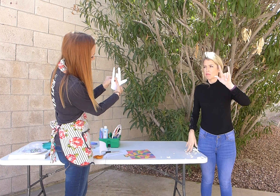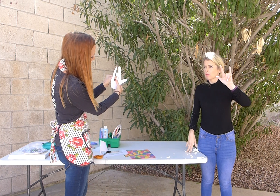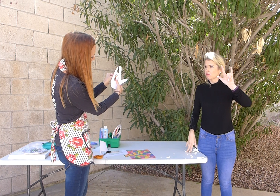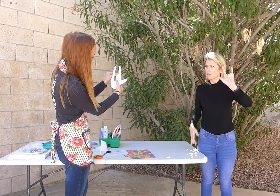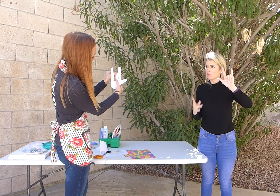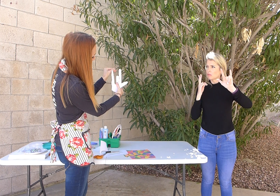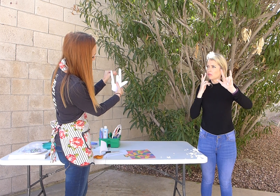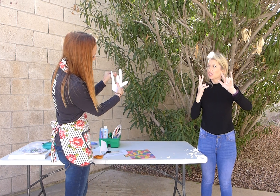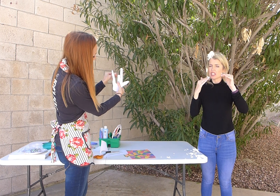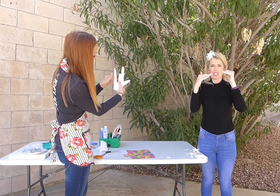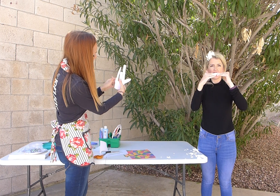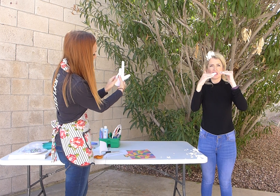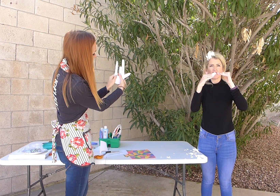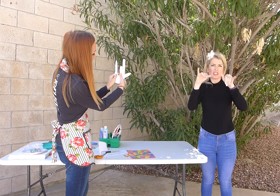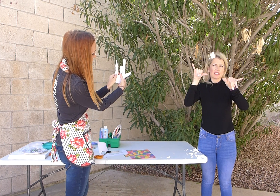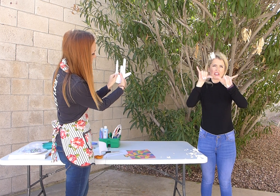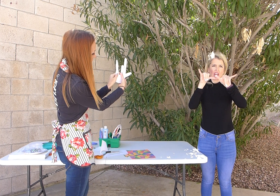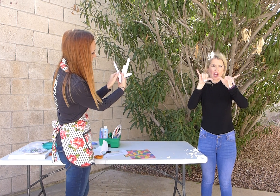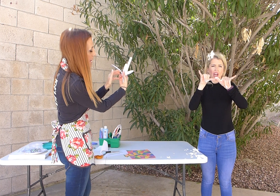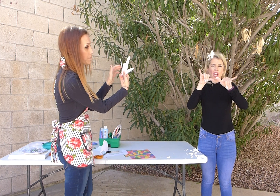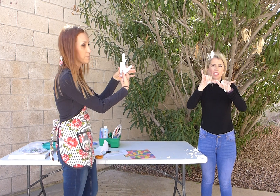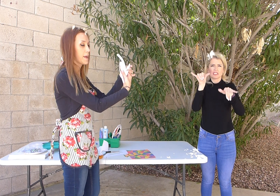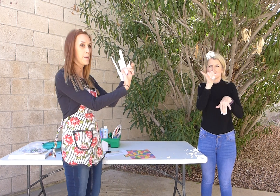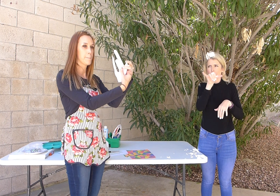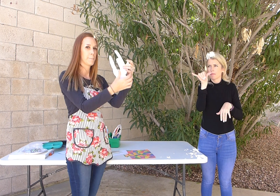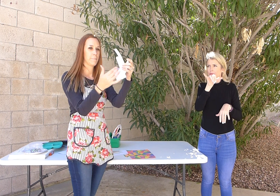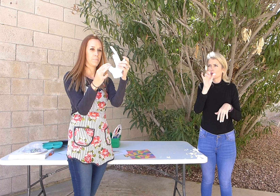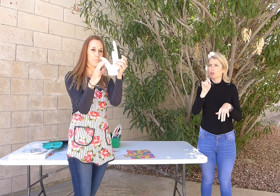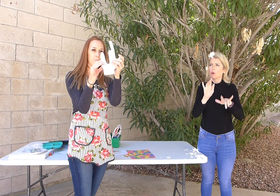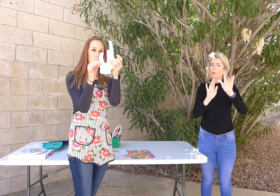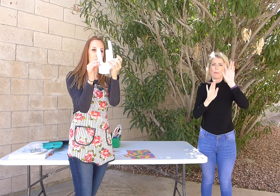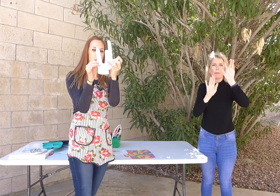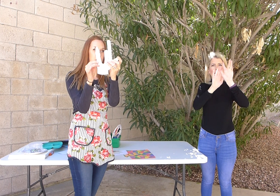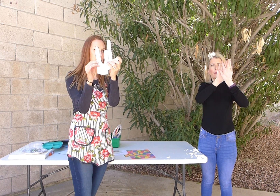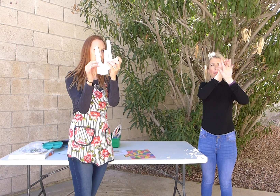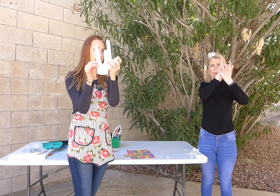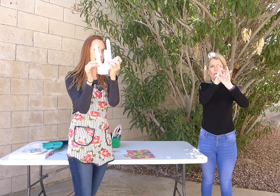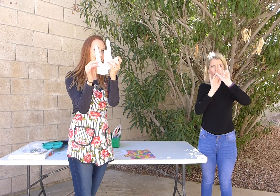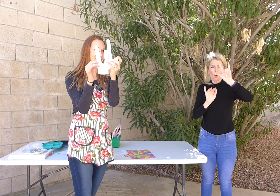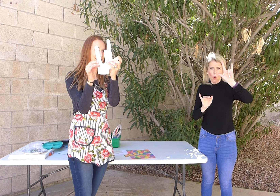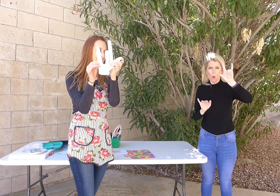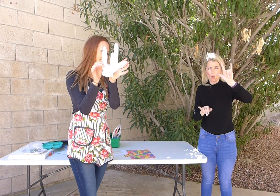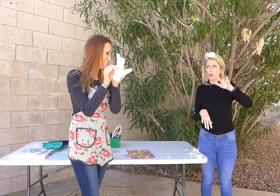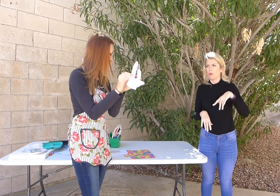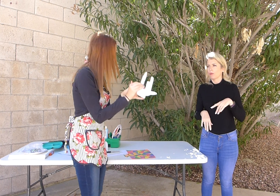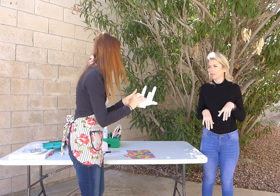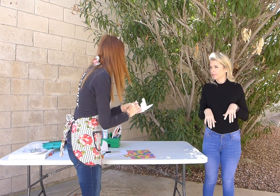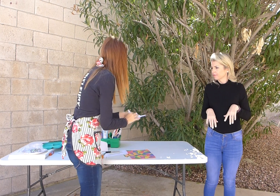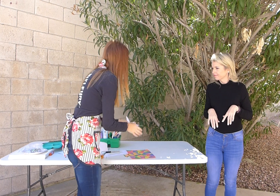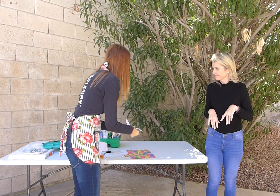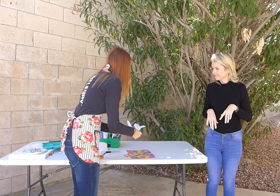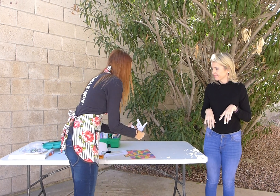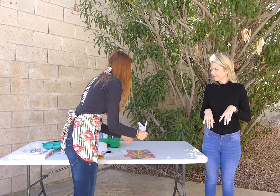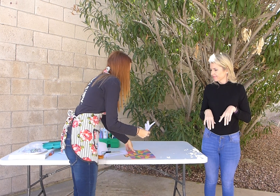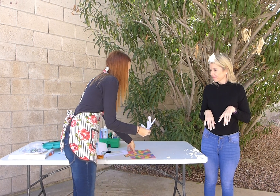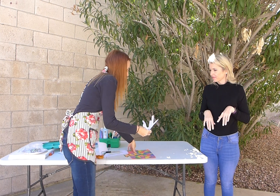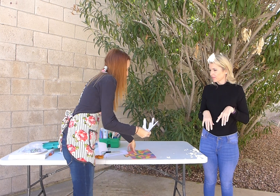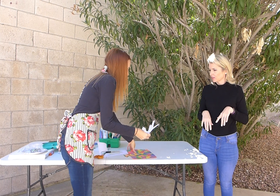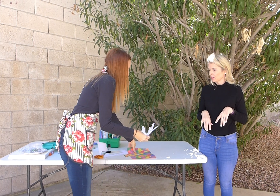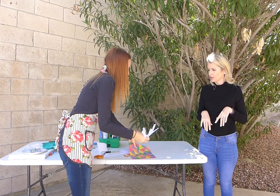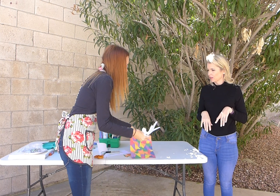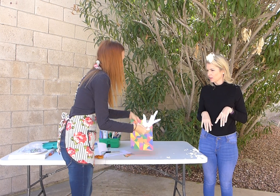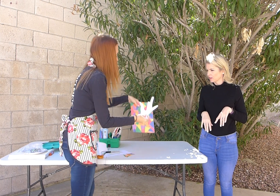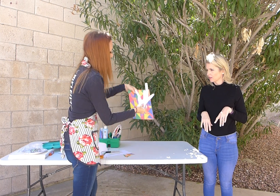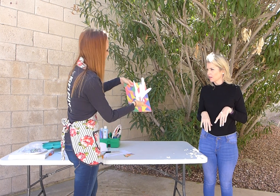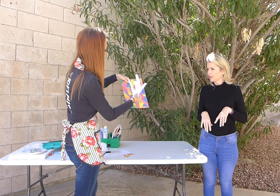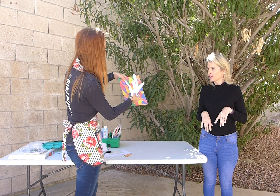fingers. So it should fold just like that. Okay? So you're going to do that. You're going